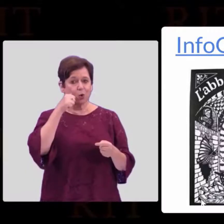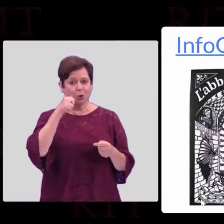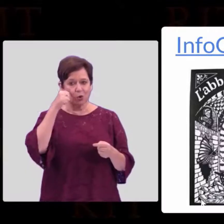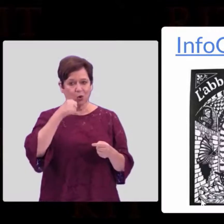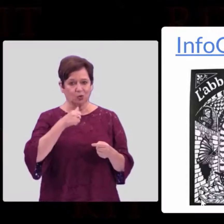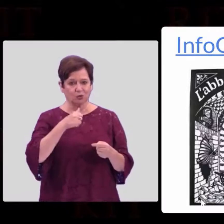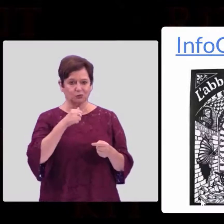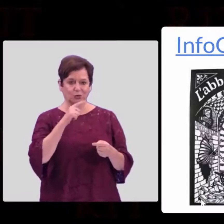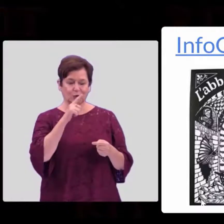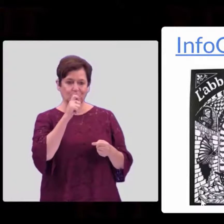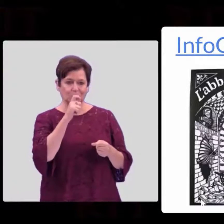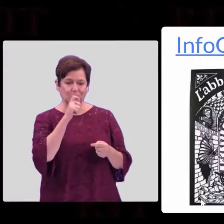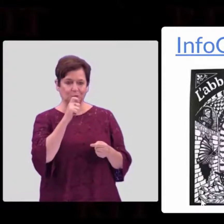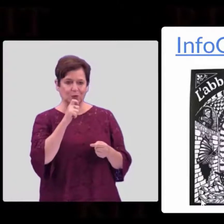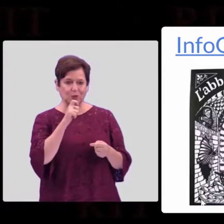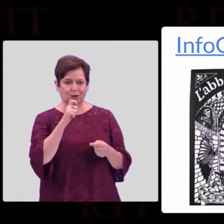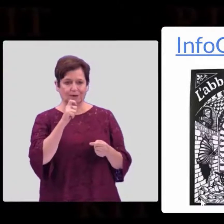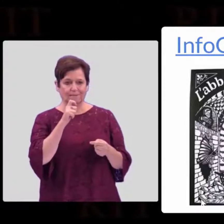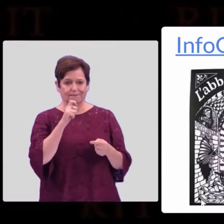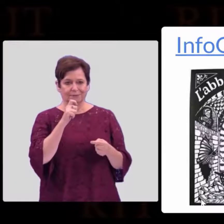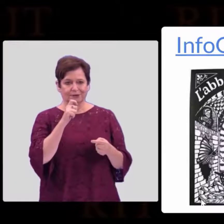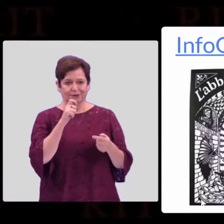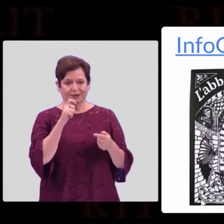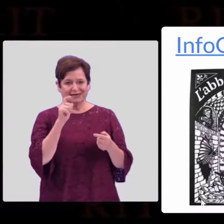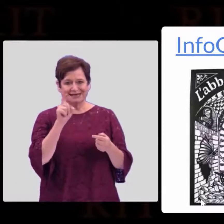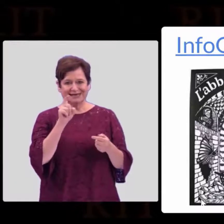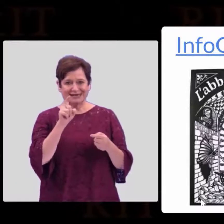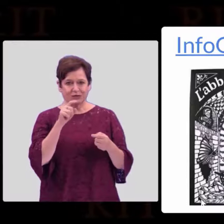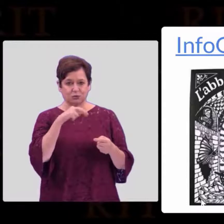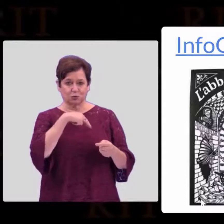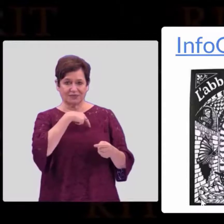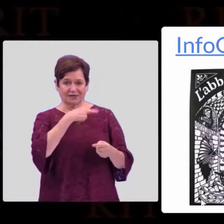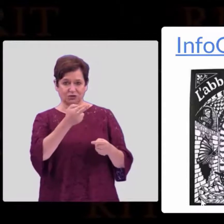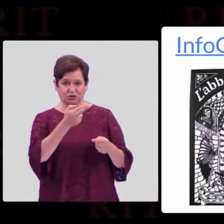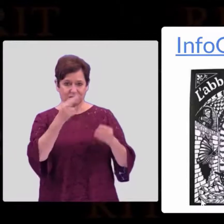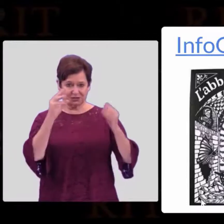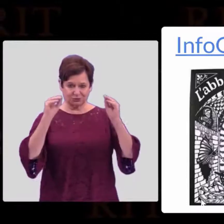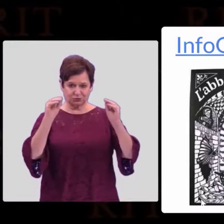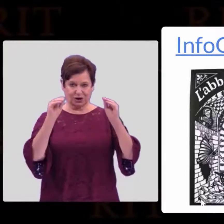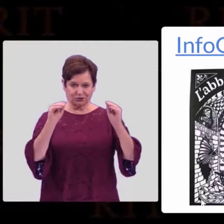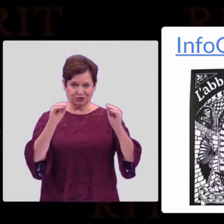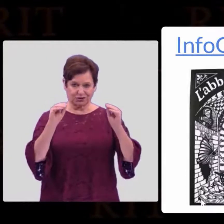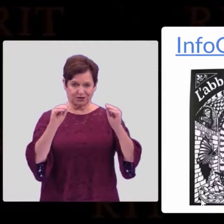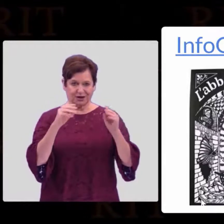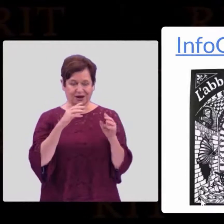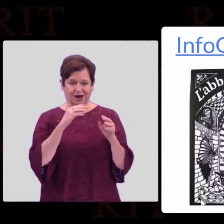He met girls who they needed religious instruction,